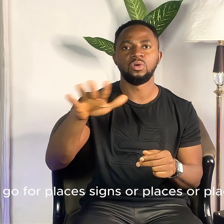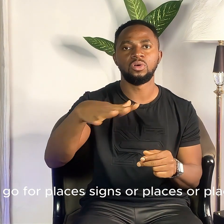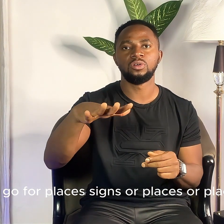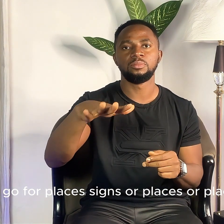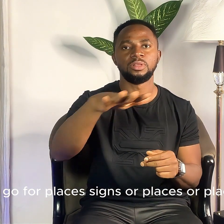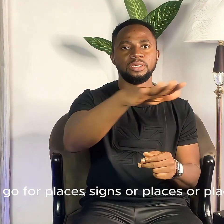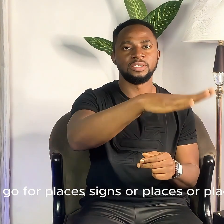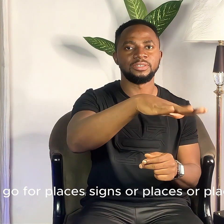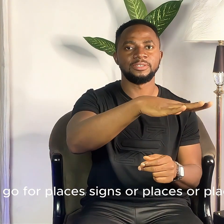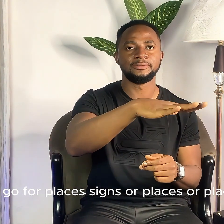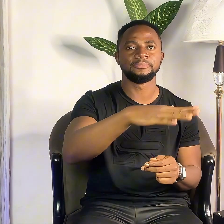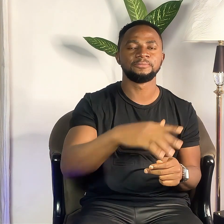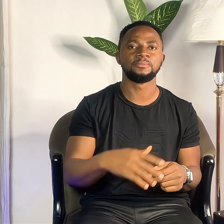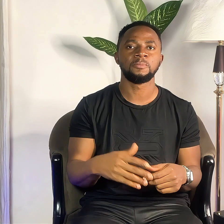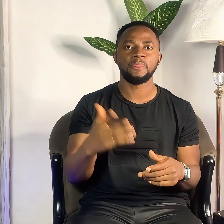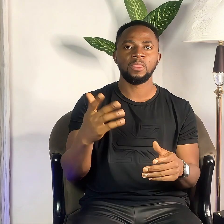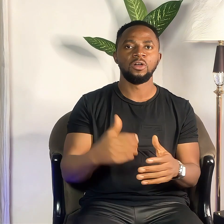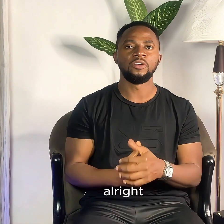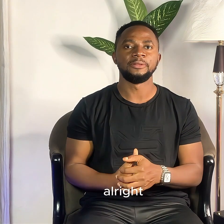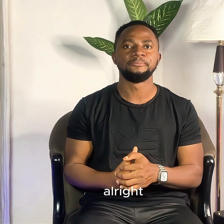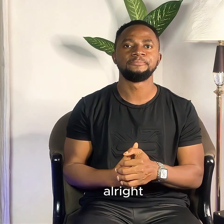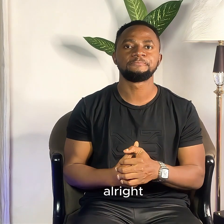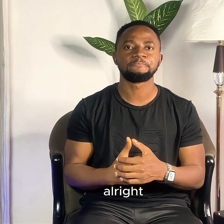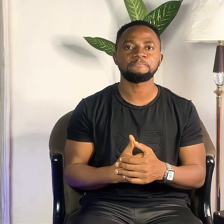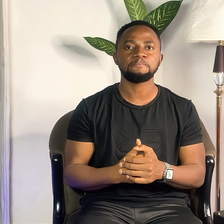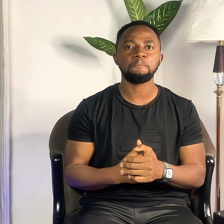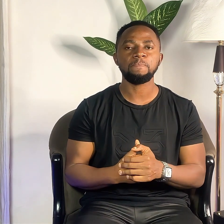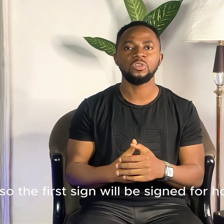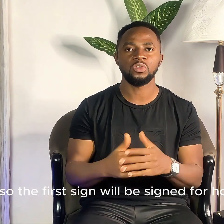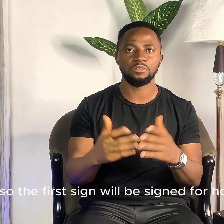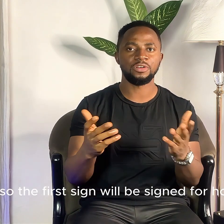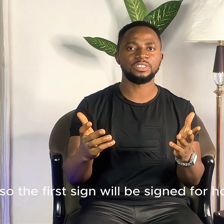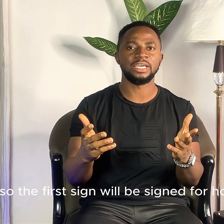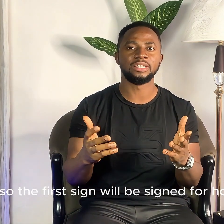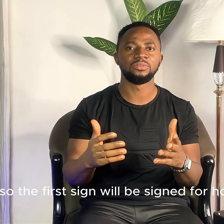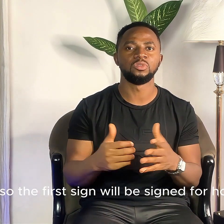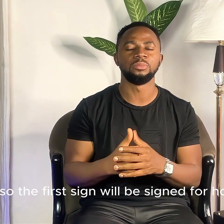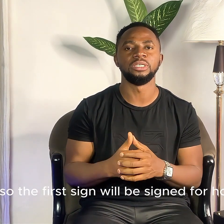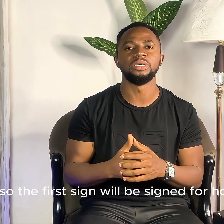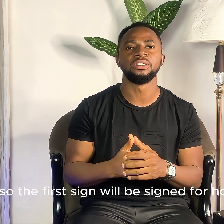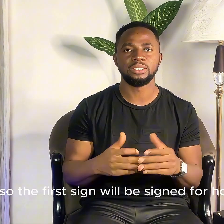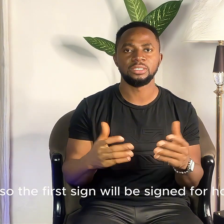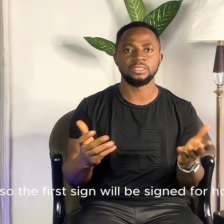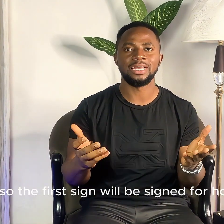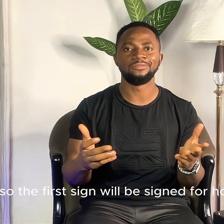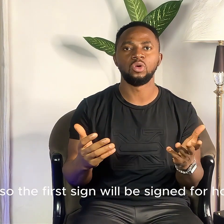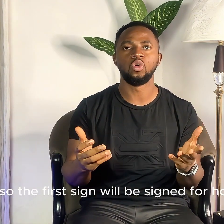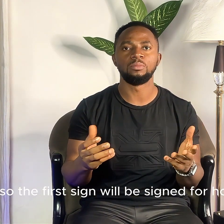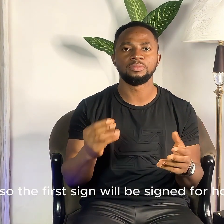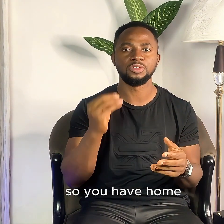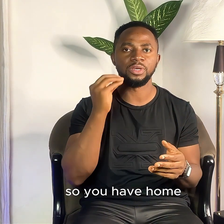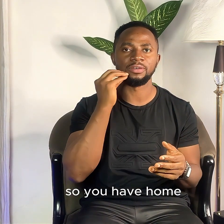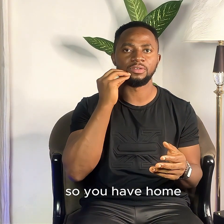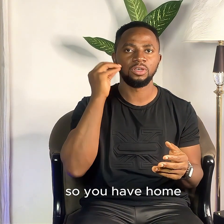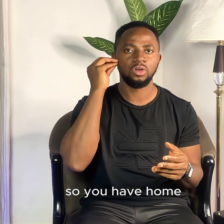or places. All right. So the first sign will be a sign for home. So you have